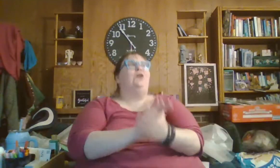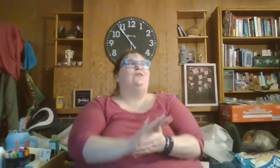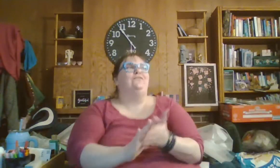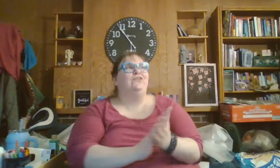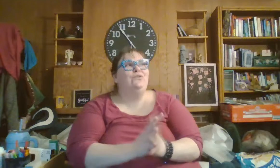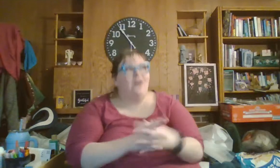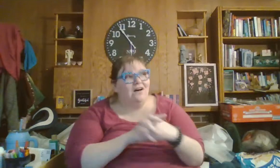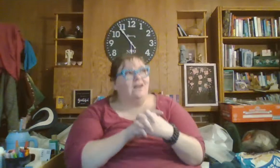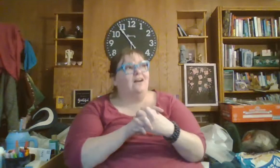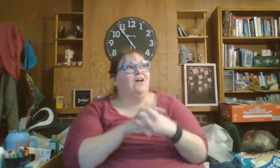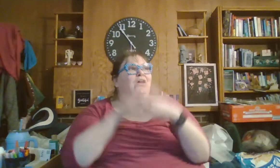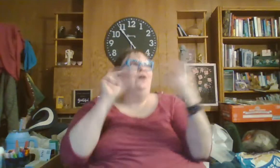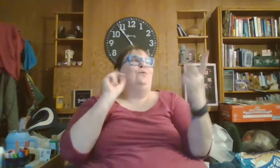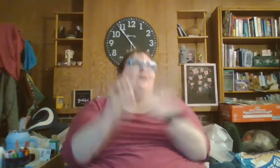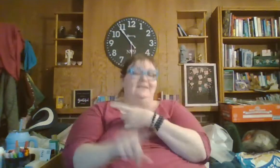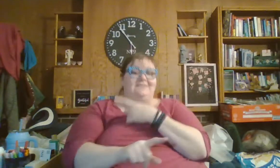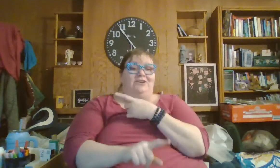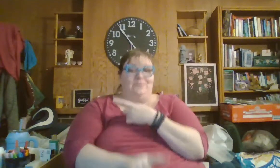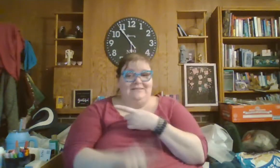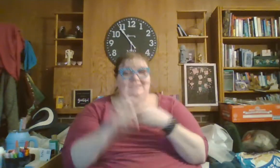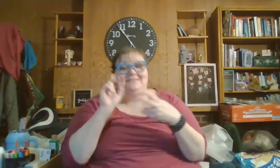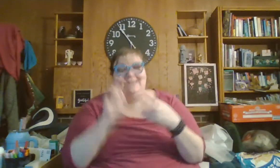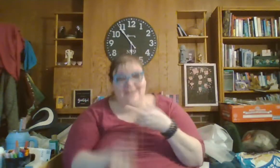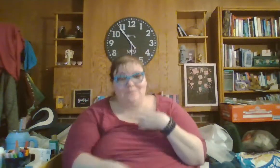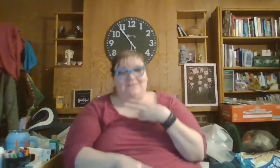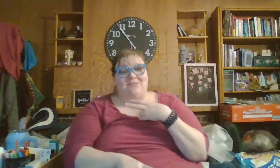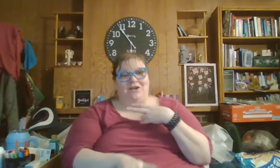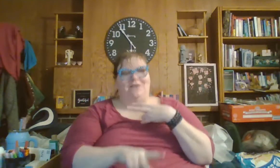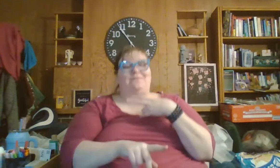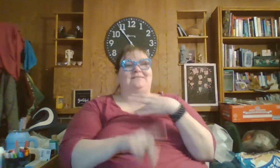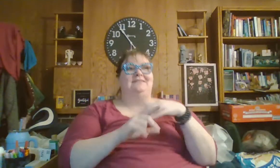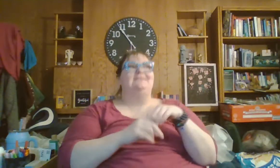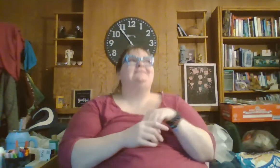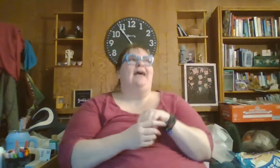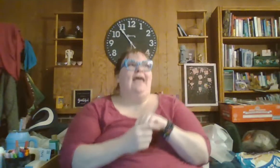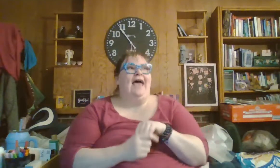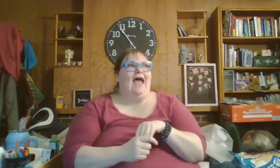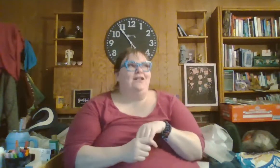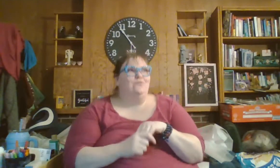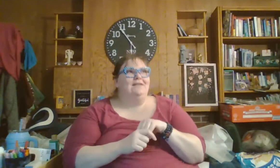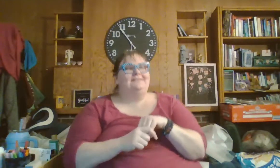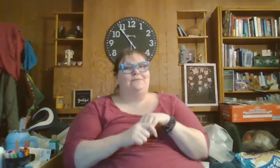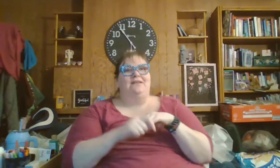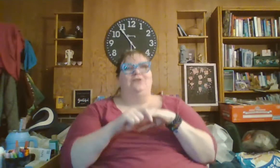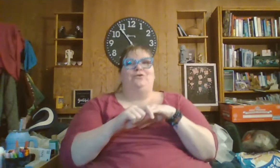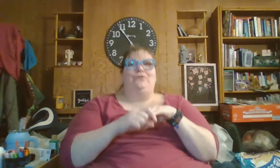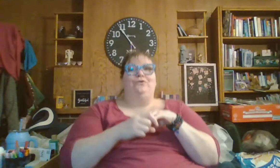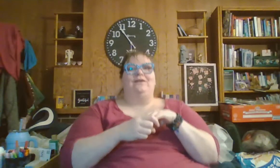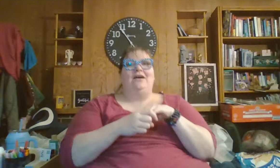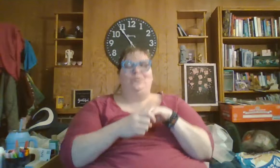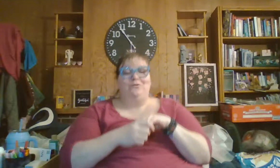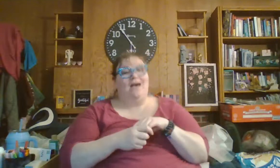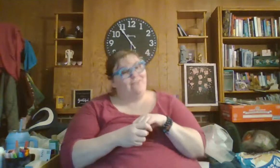if you are wanting to start a business, thinking about starting a business, and you need somebody who can help you navigate